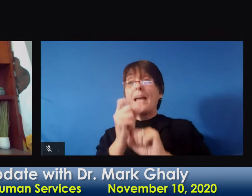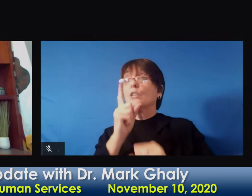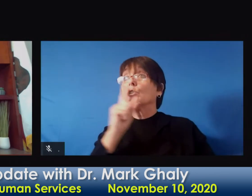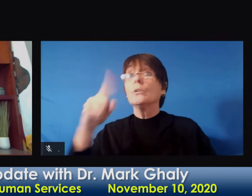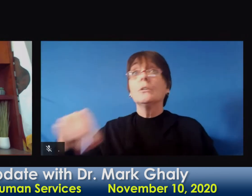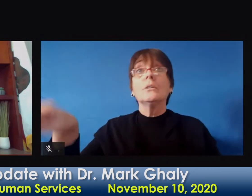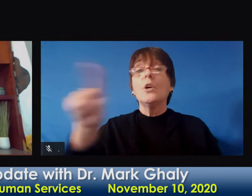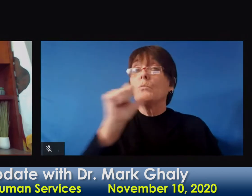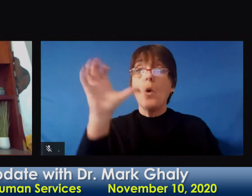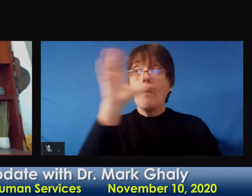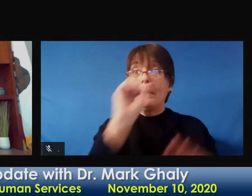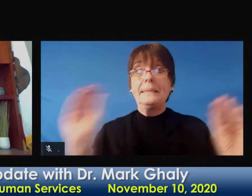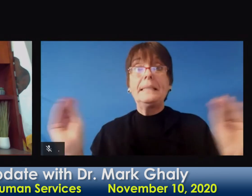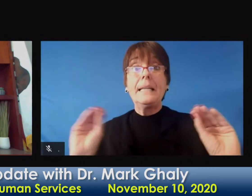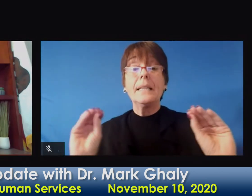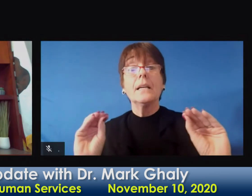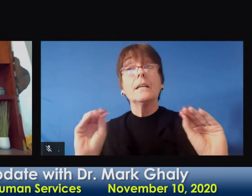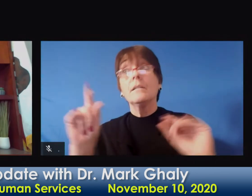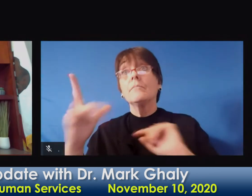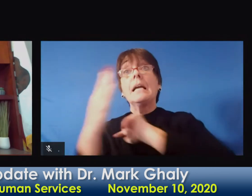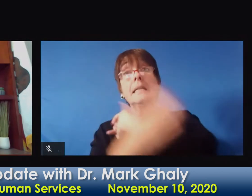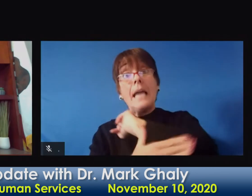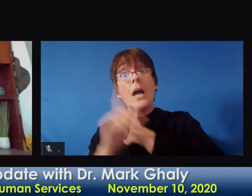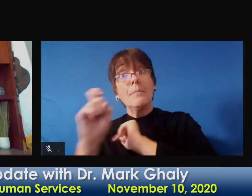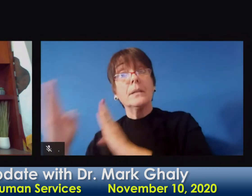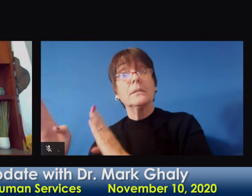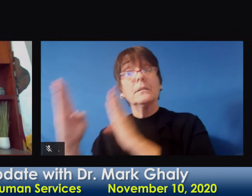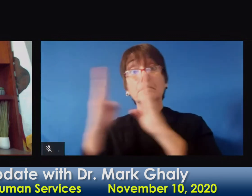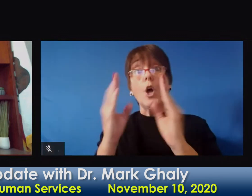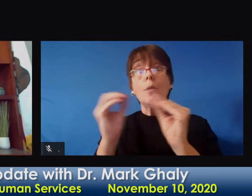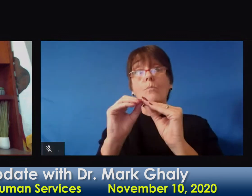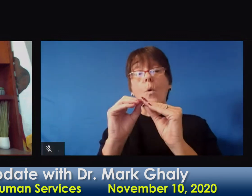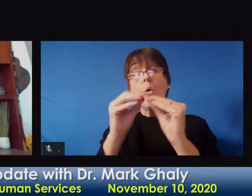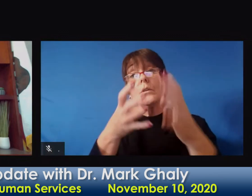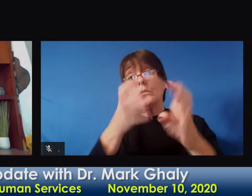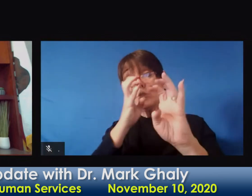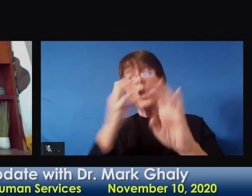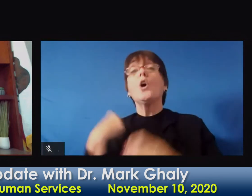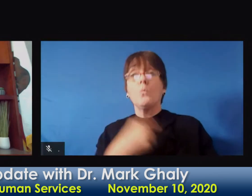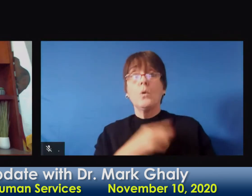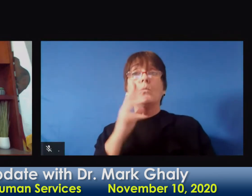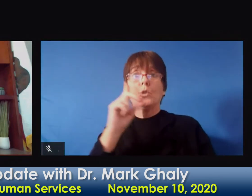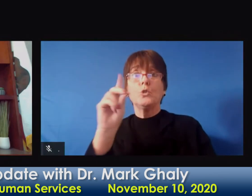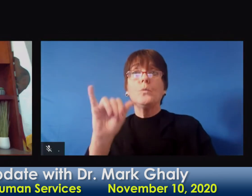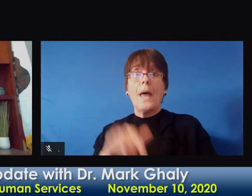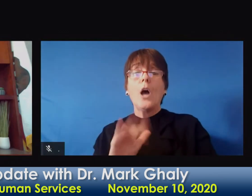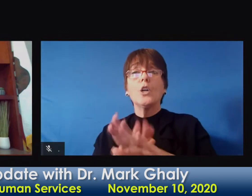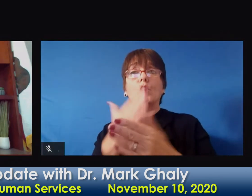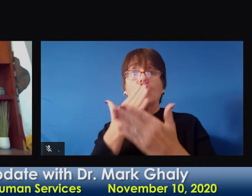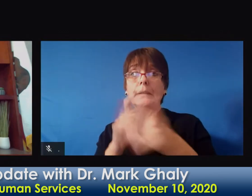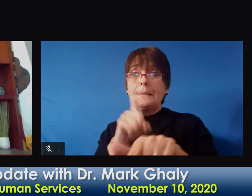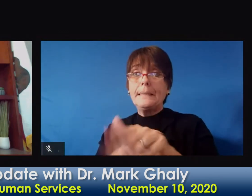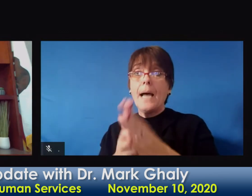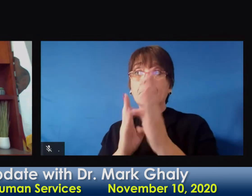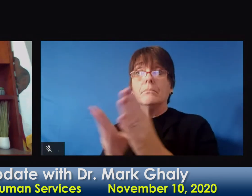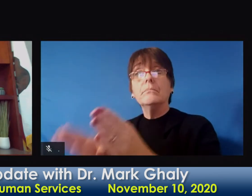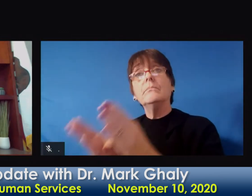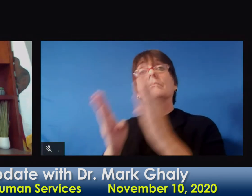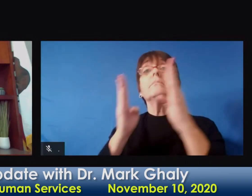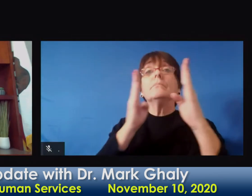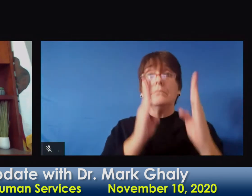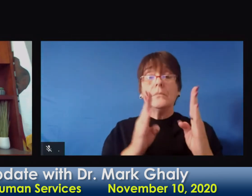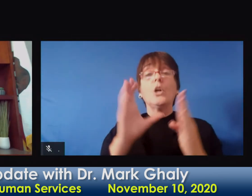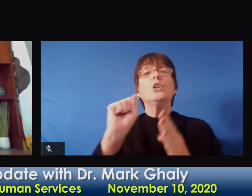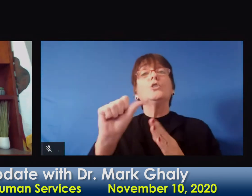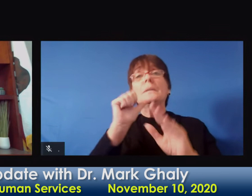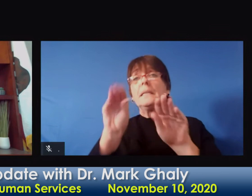miss a beat. And if a county does need to go into a more restrictive tier, we do that in a timely way to make sure transmission